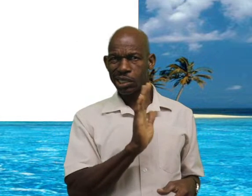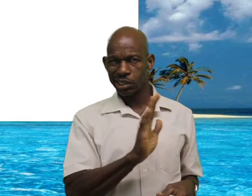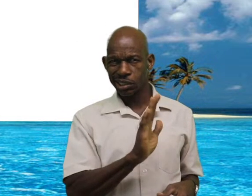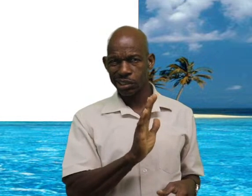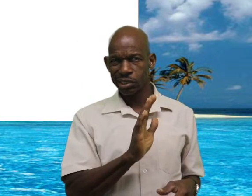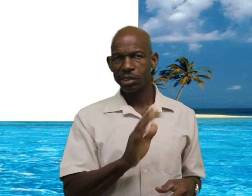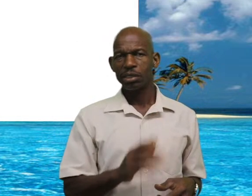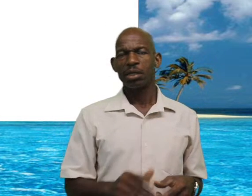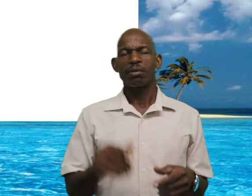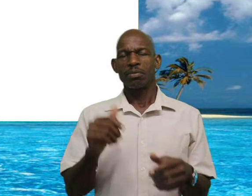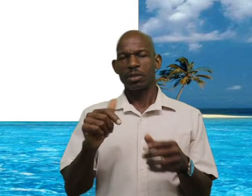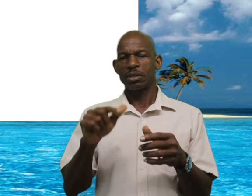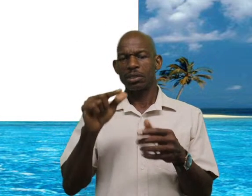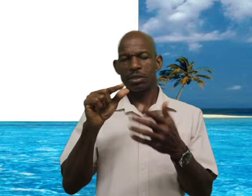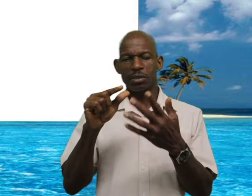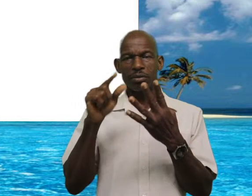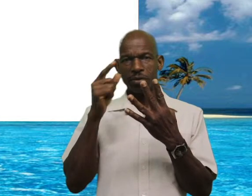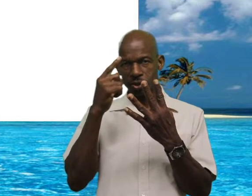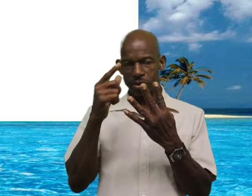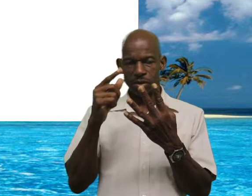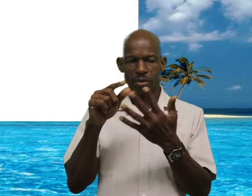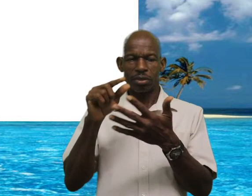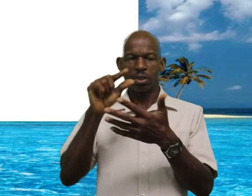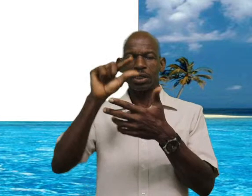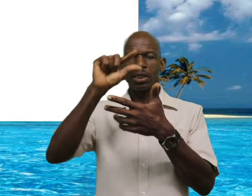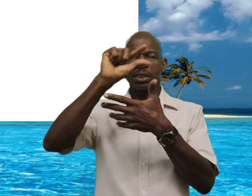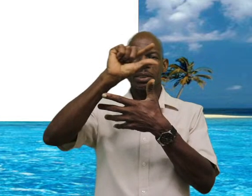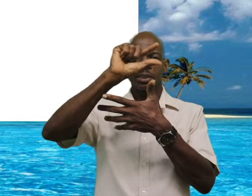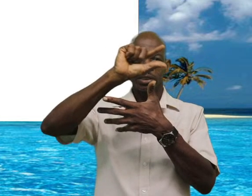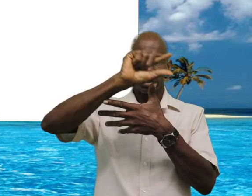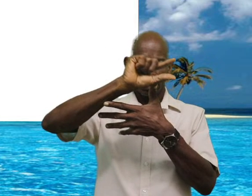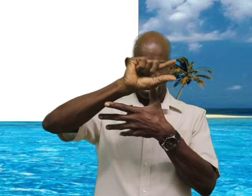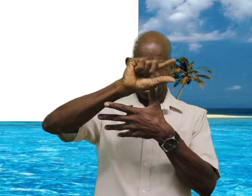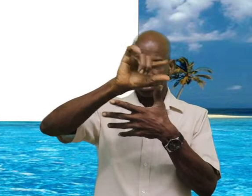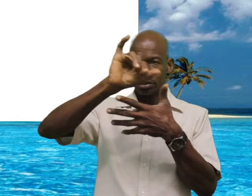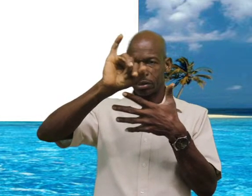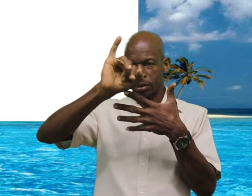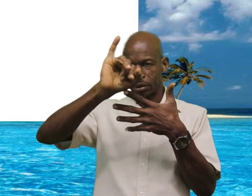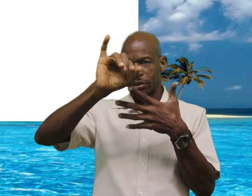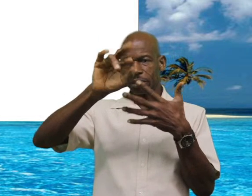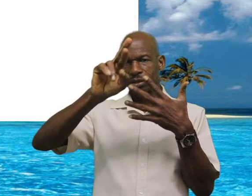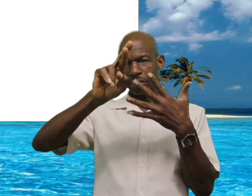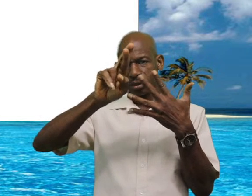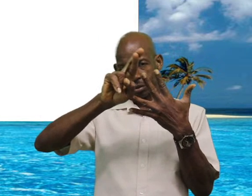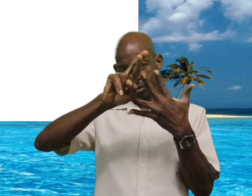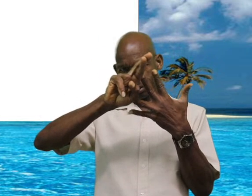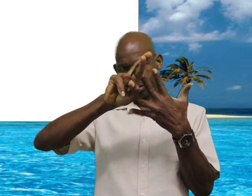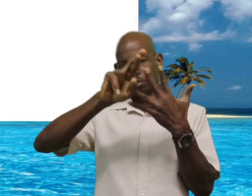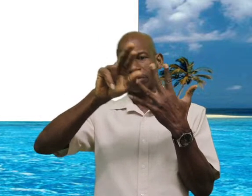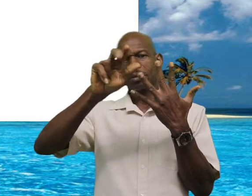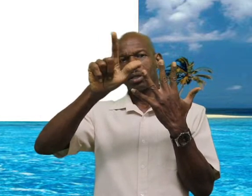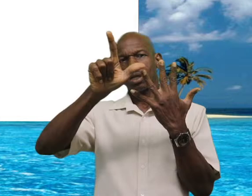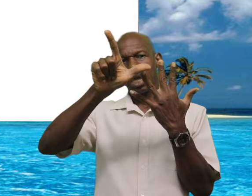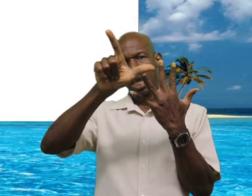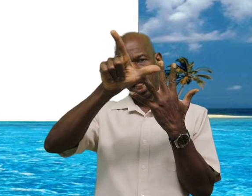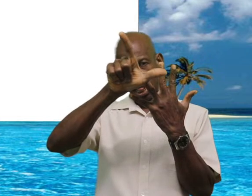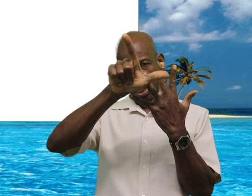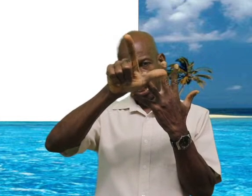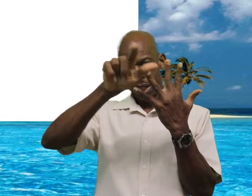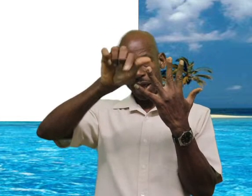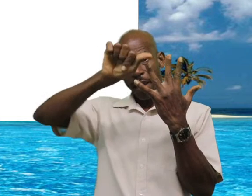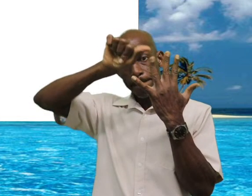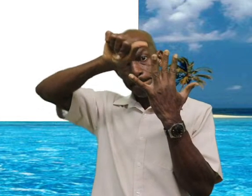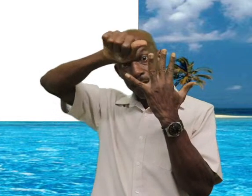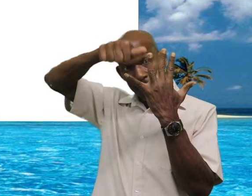This shows, and as we said before, in terms of singular and plural, the first column singular. Singular means one,